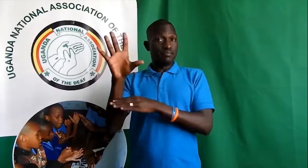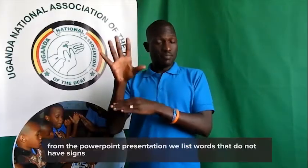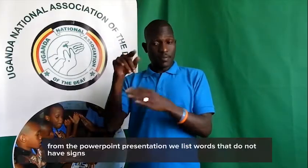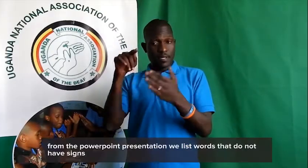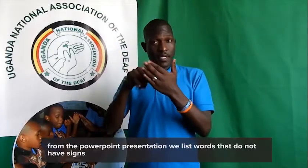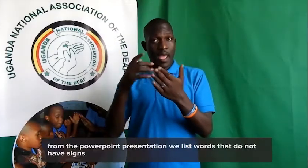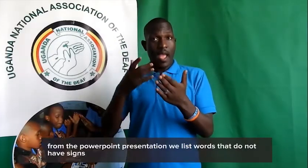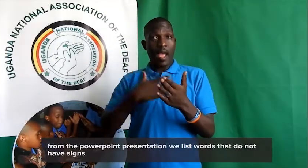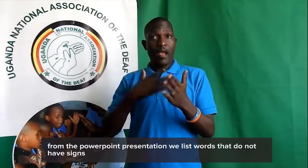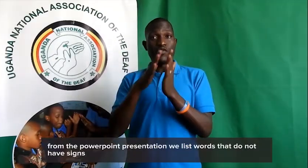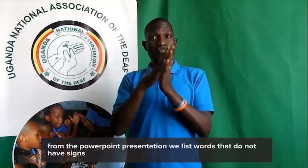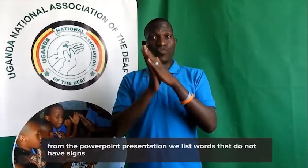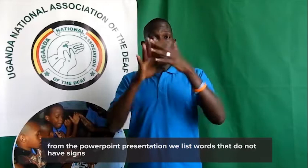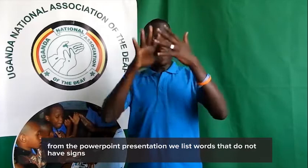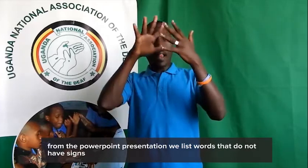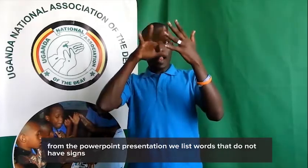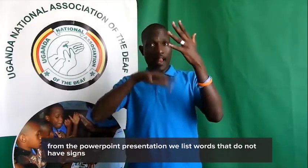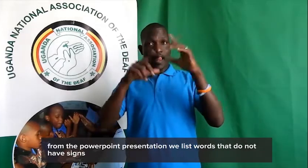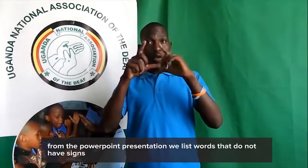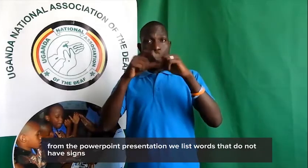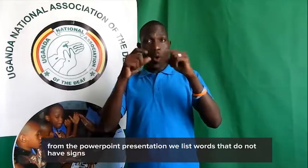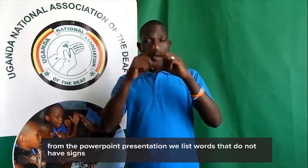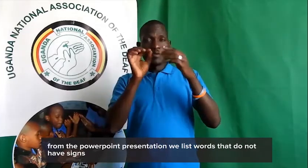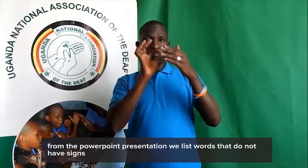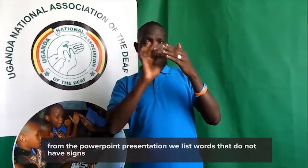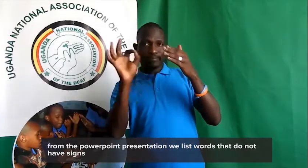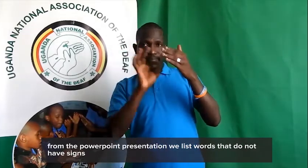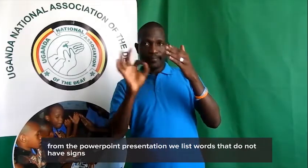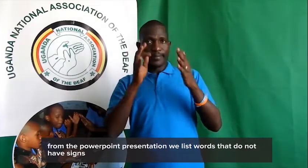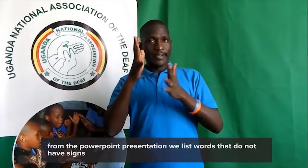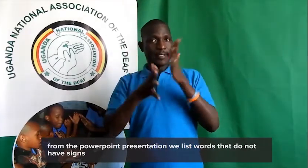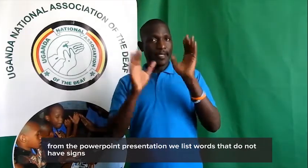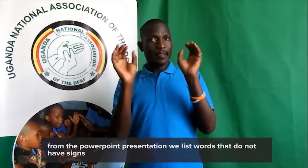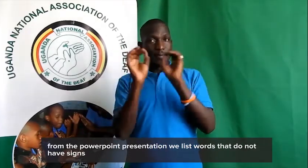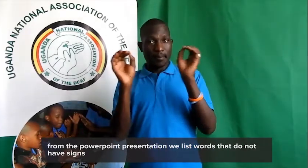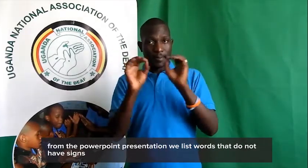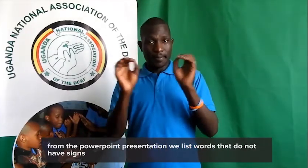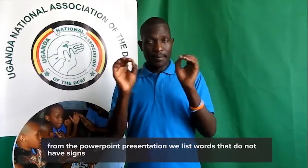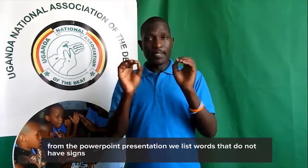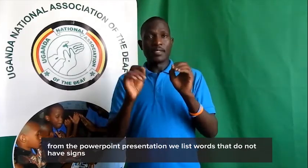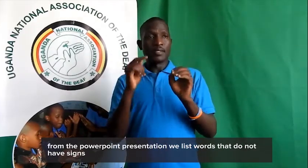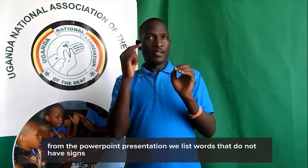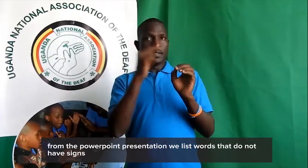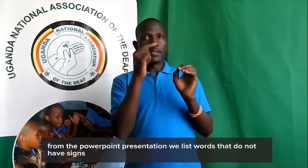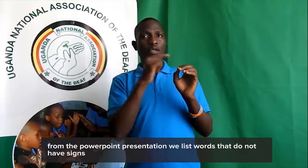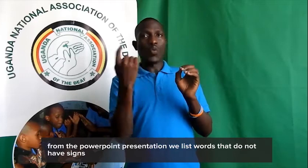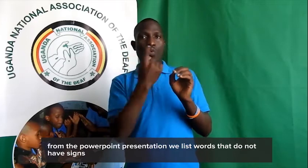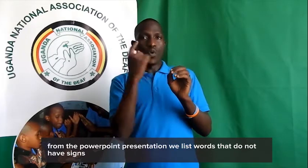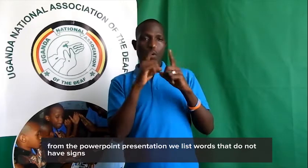from the PowerPoint presentation, we list words that do not have